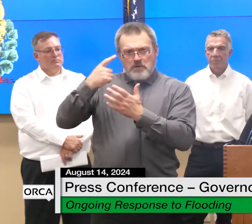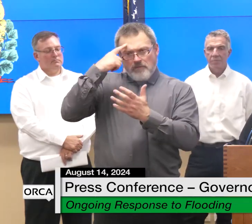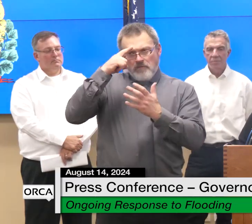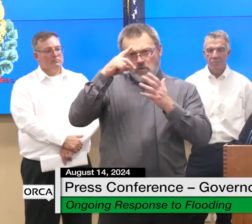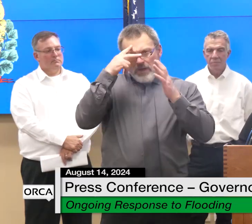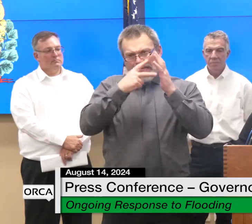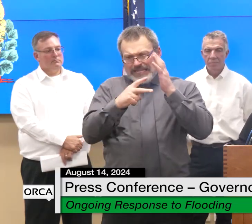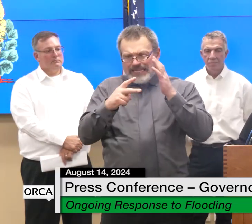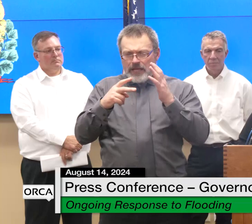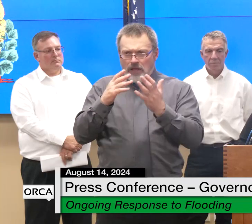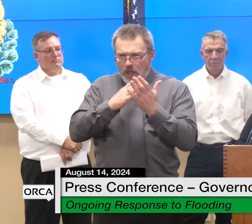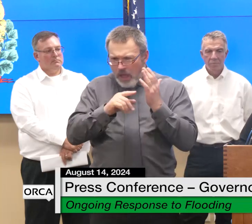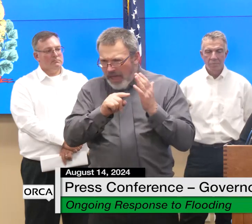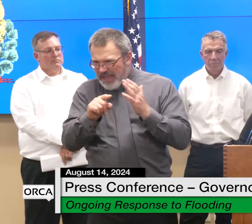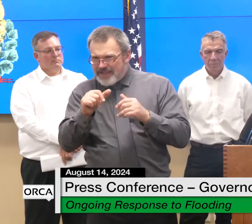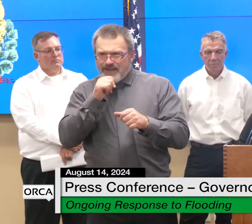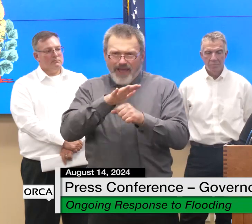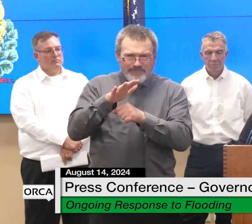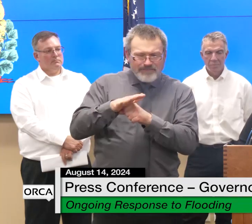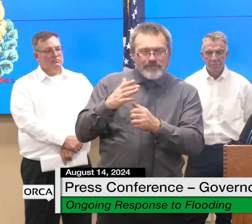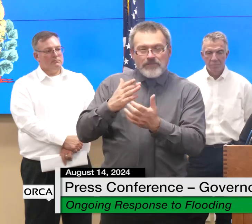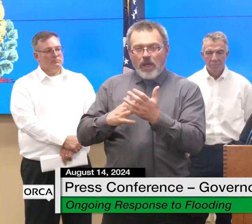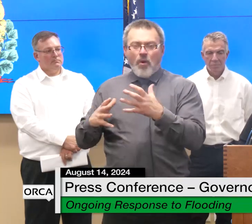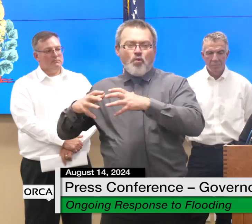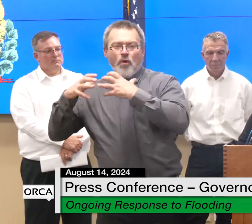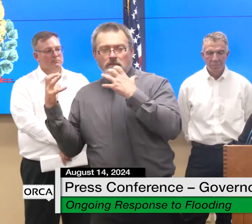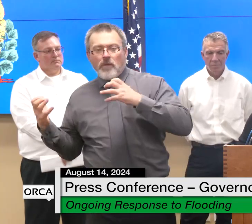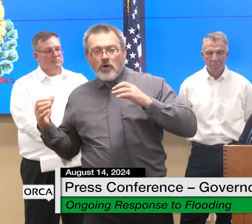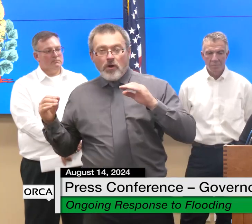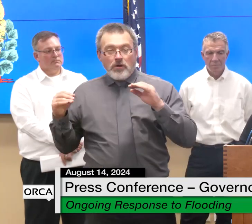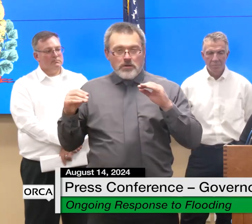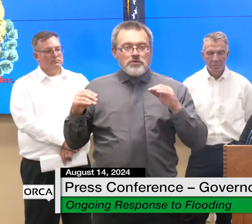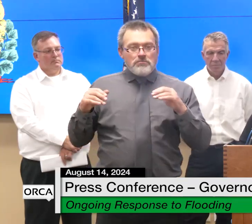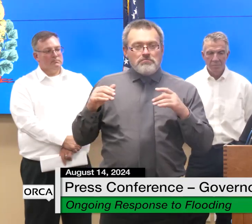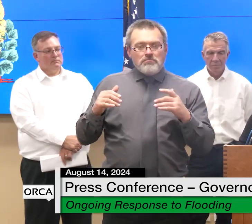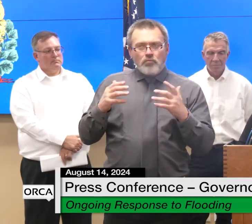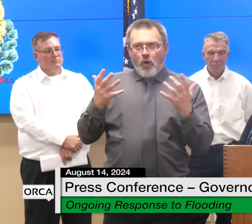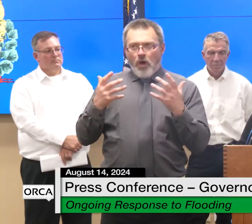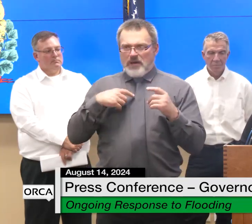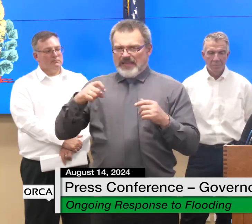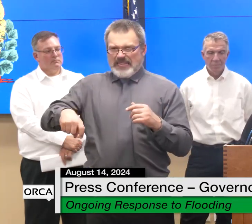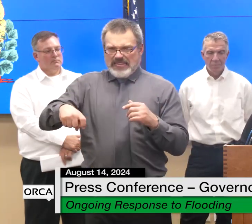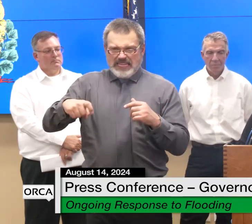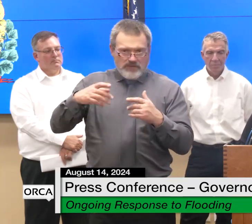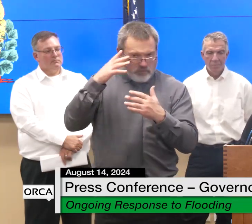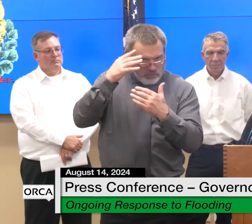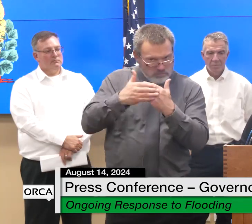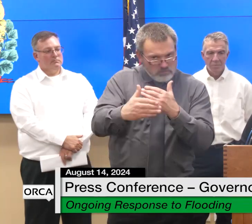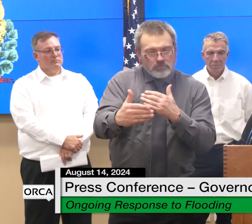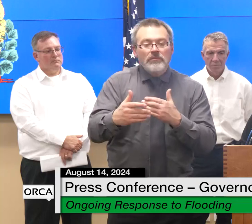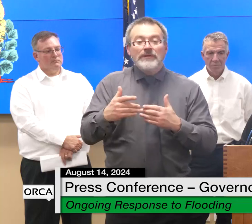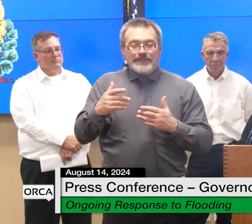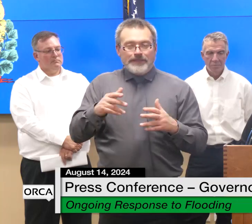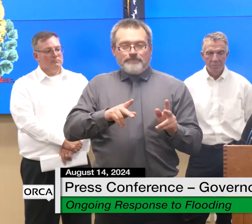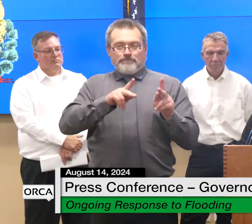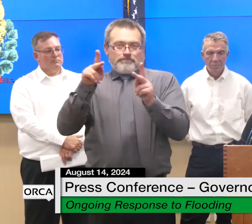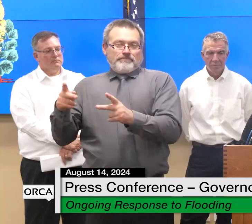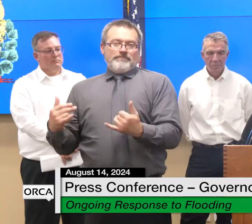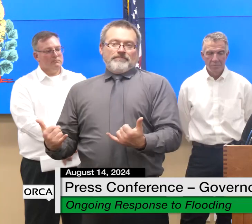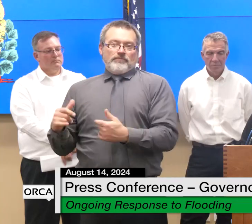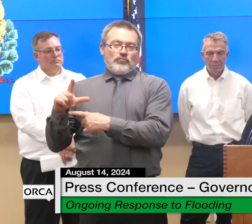cover, and what it takes to set up the long-term recovery systems that we're going to need.